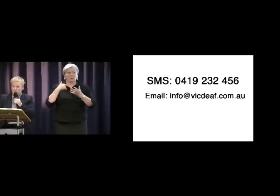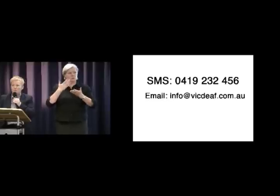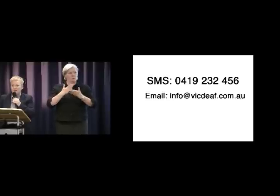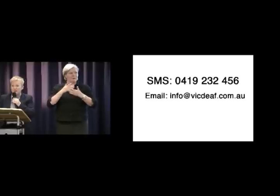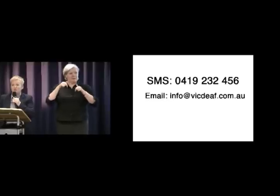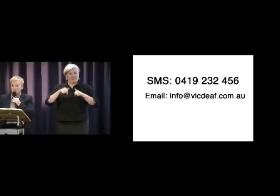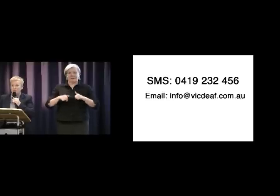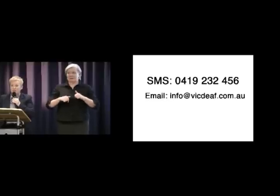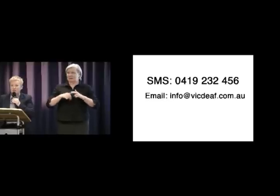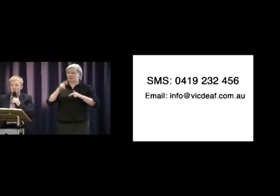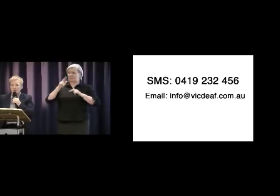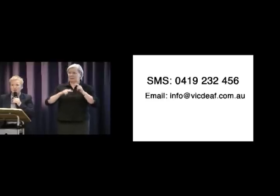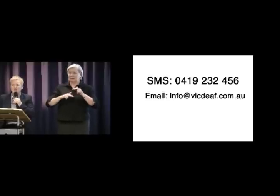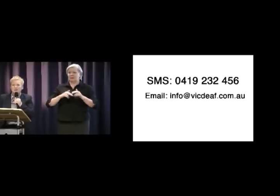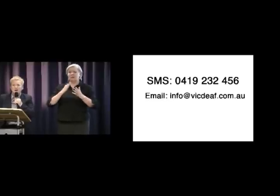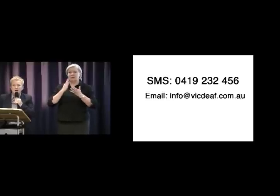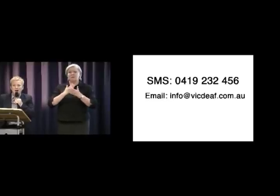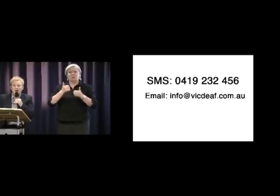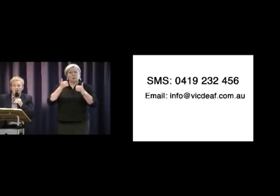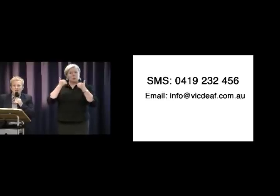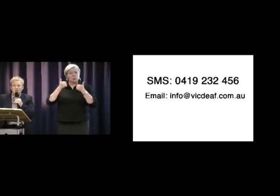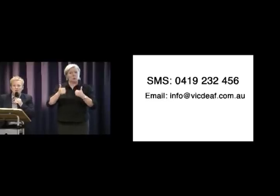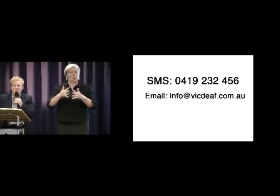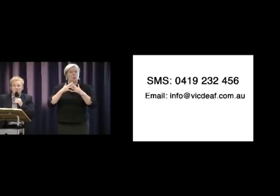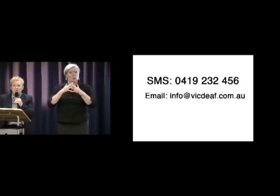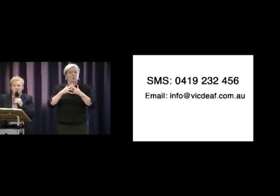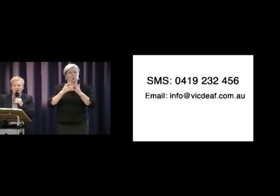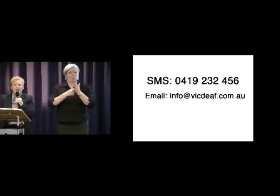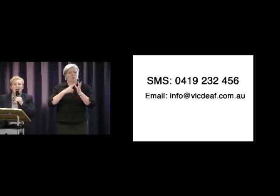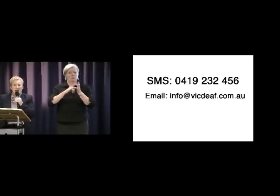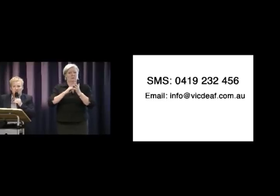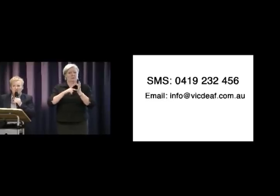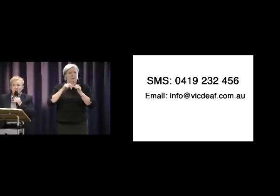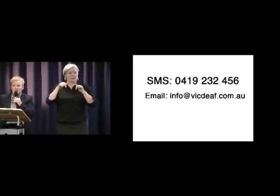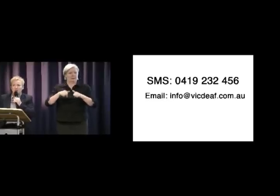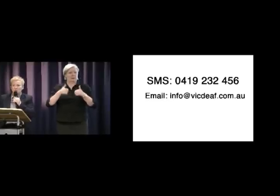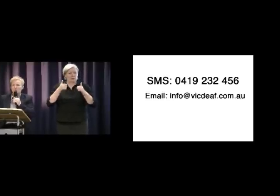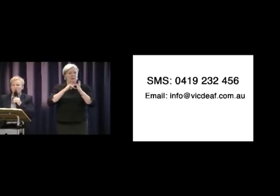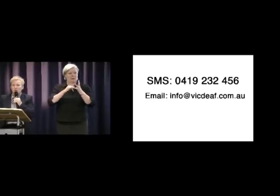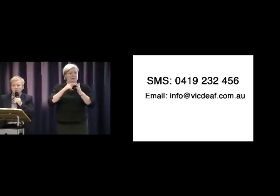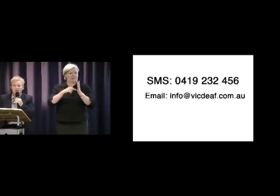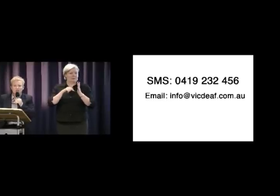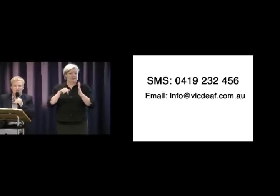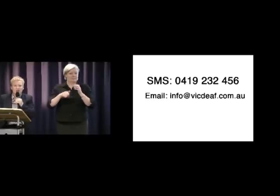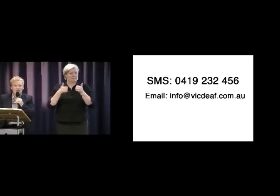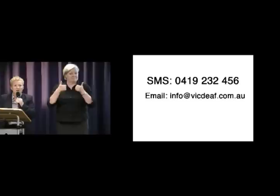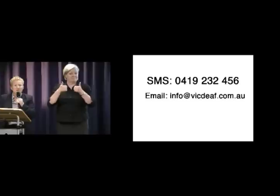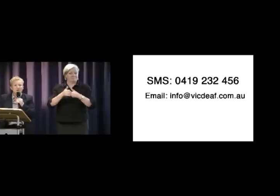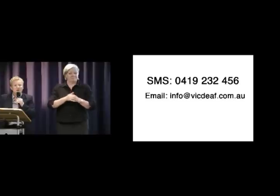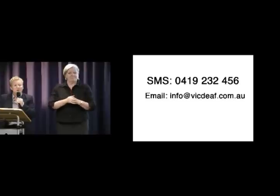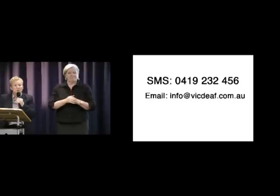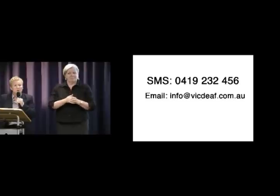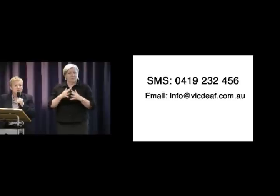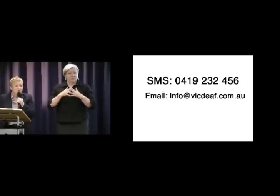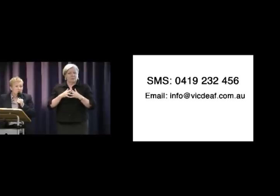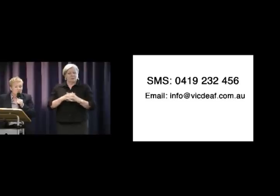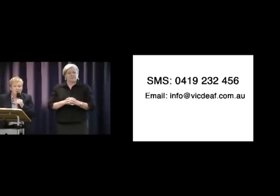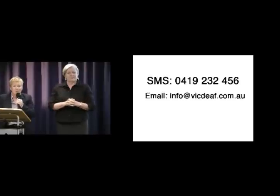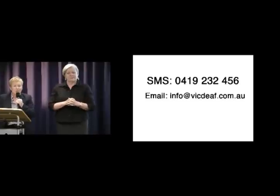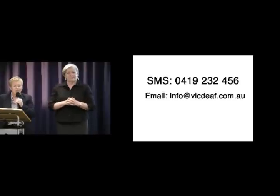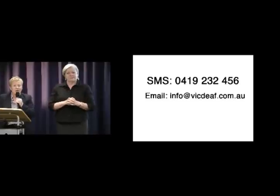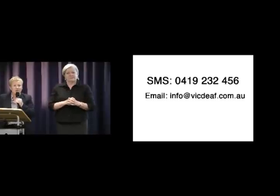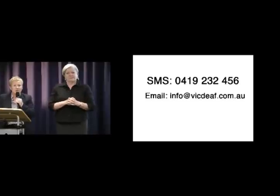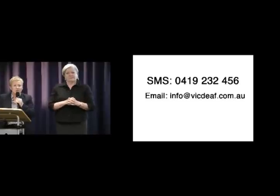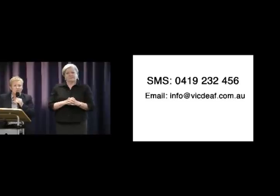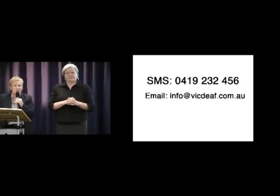very good piece of real estate in terms of an asset that the organisation has, which